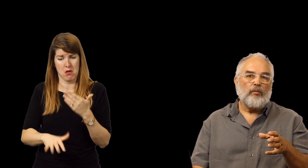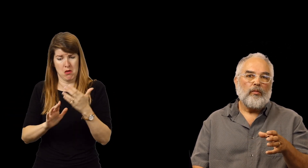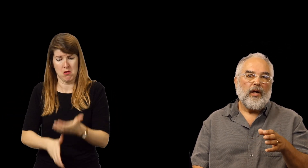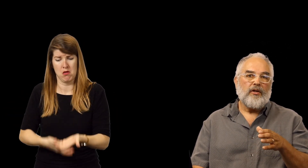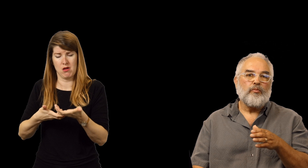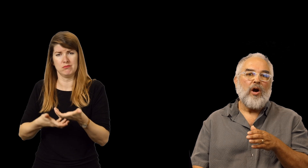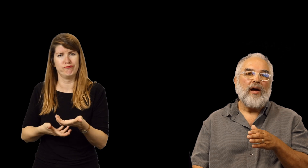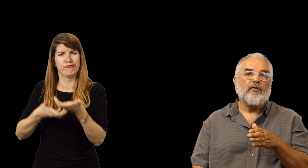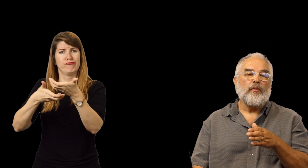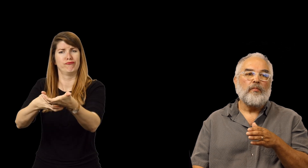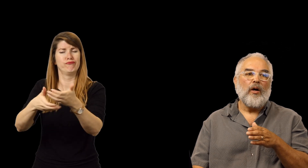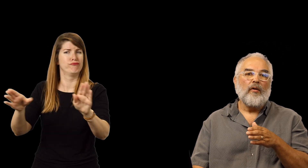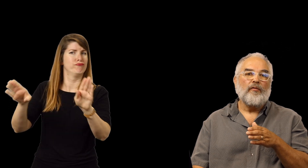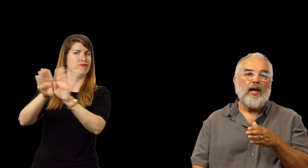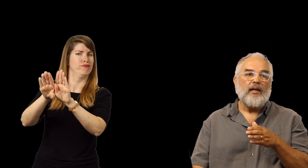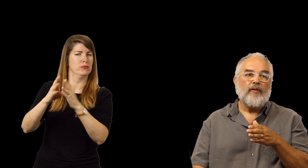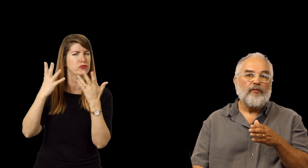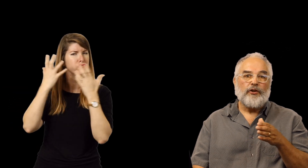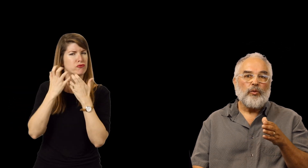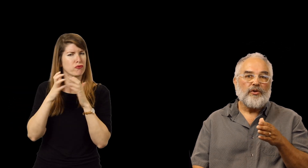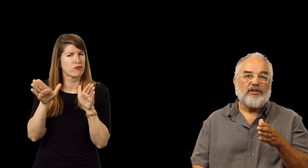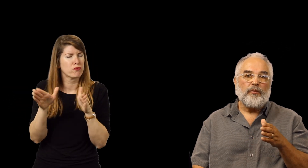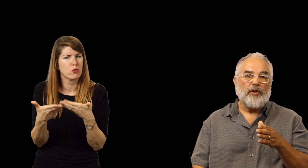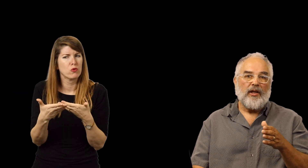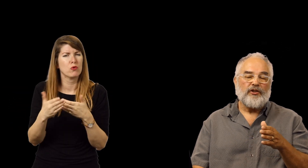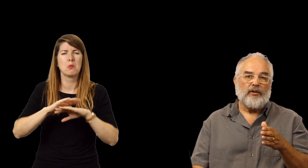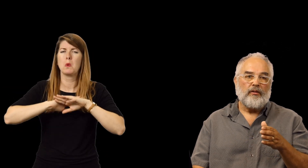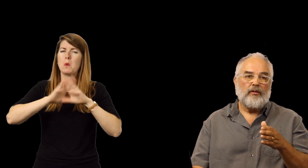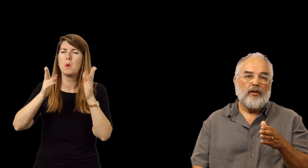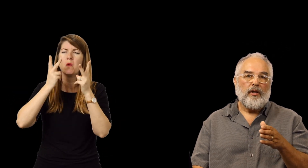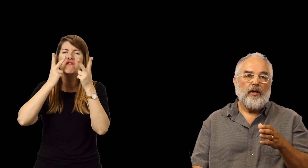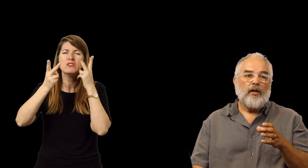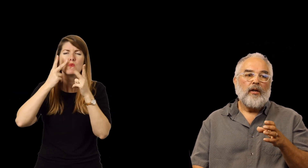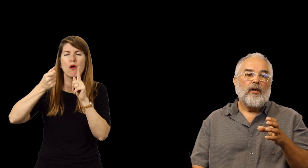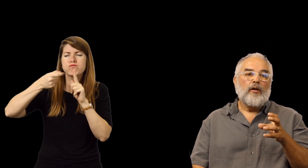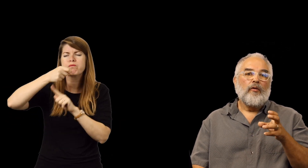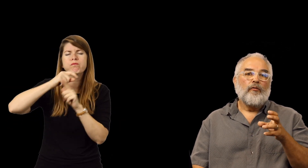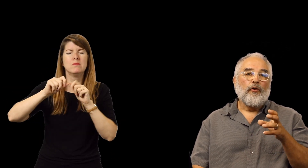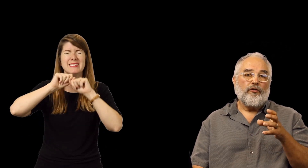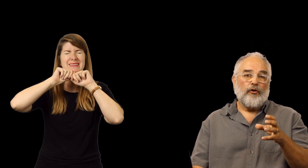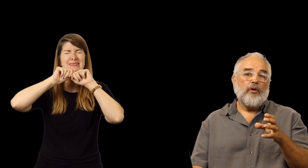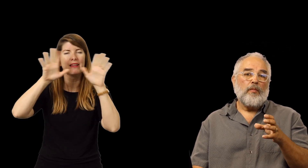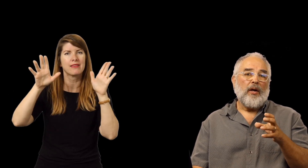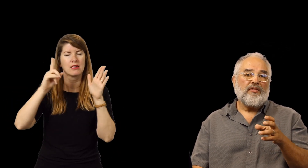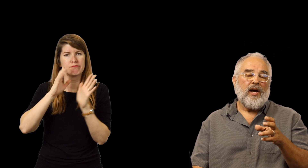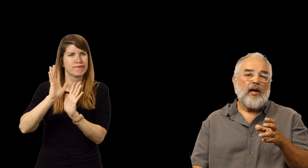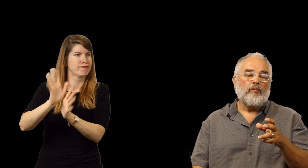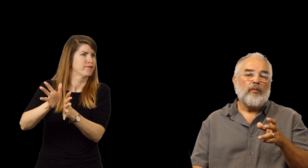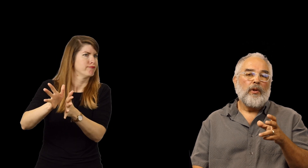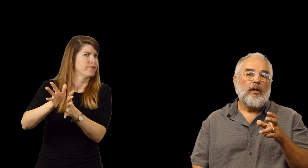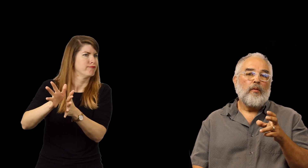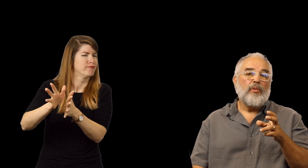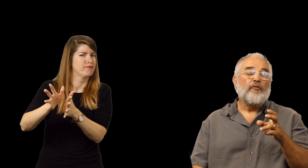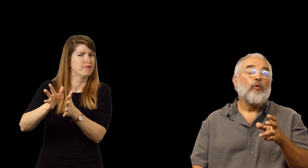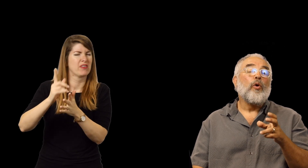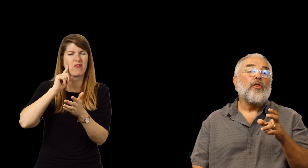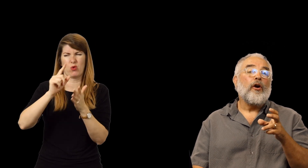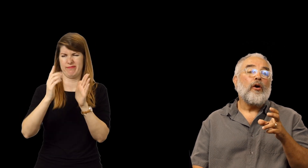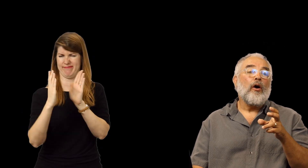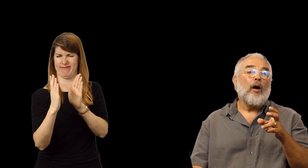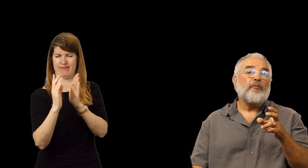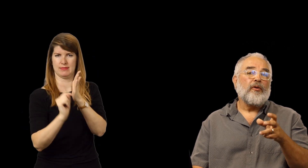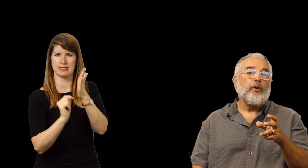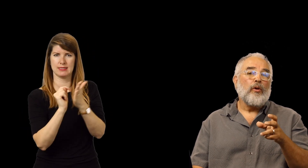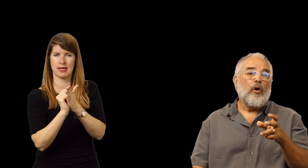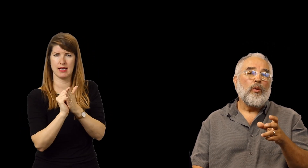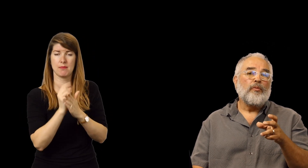dark room and deprive them of any visual stimulation for a certain amount of time, before